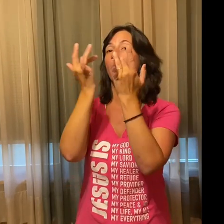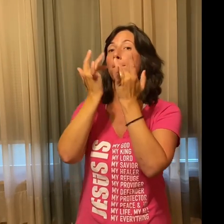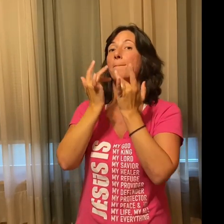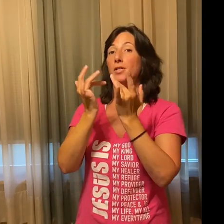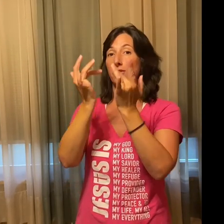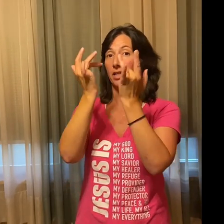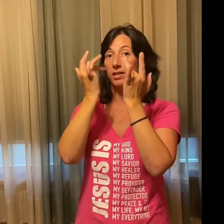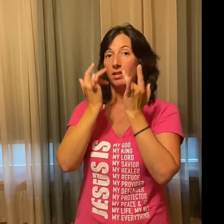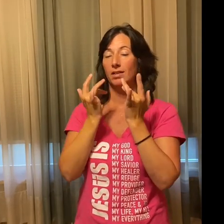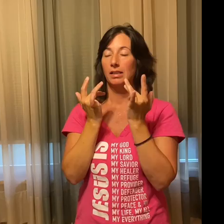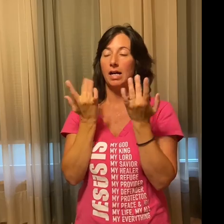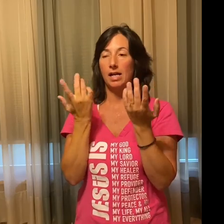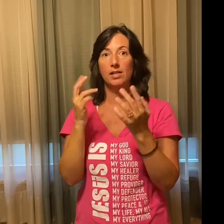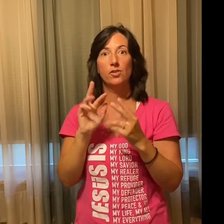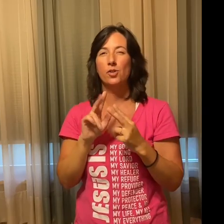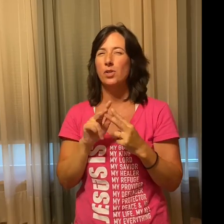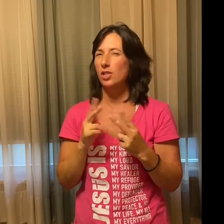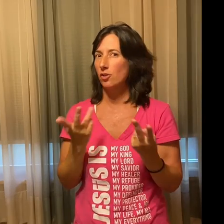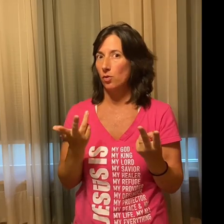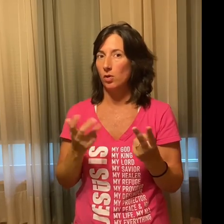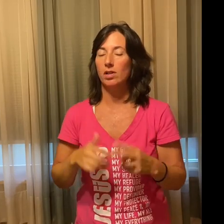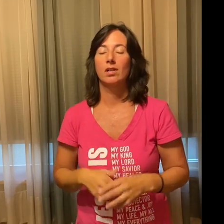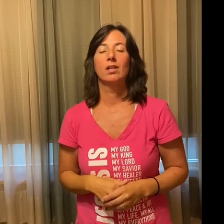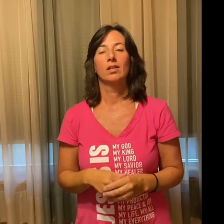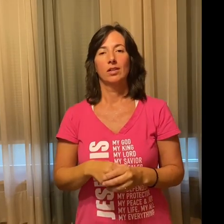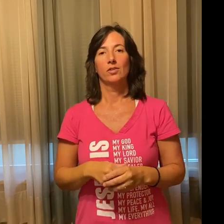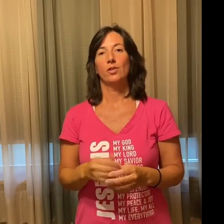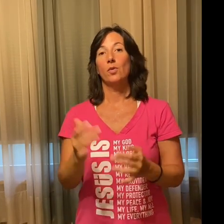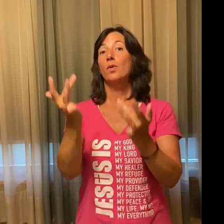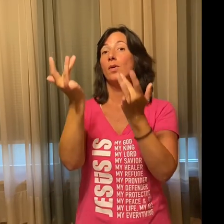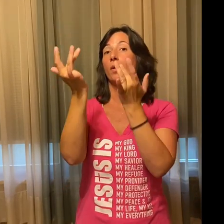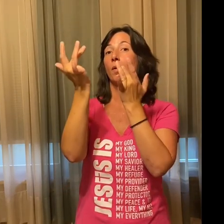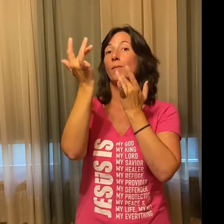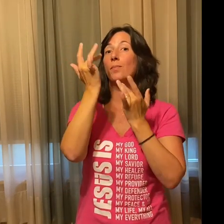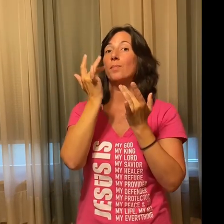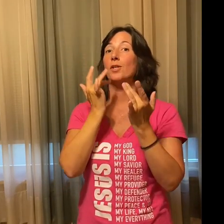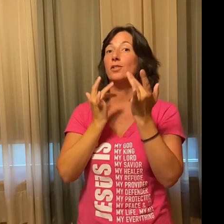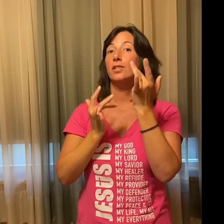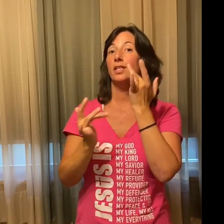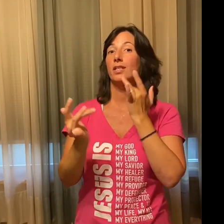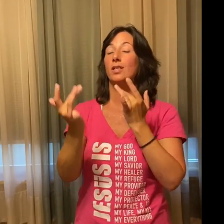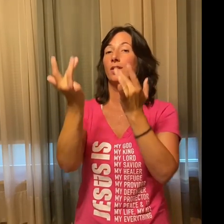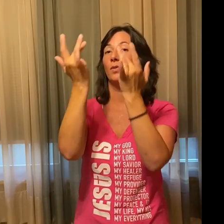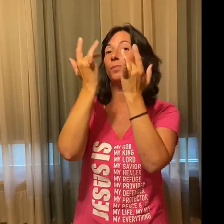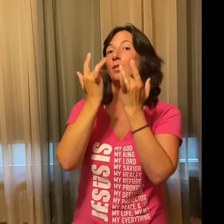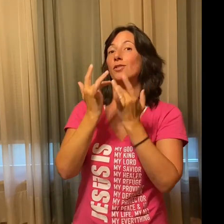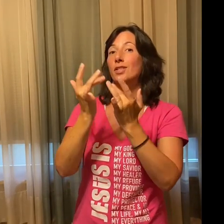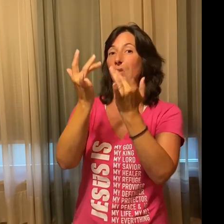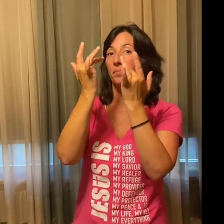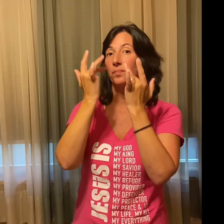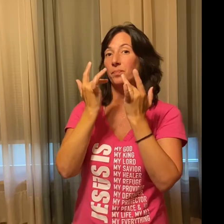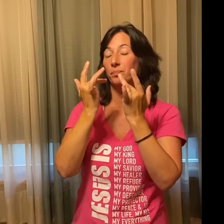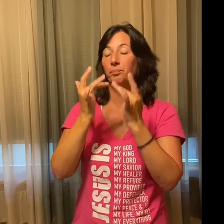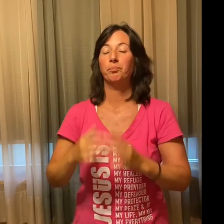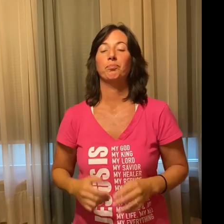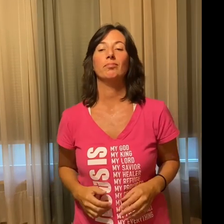or mercy. I do either or. So, mercy or